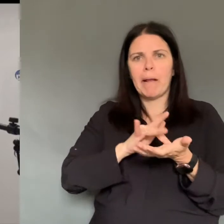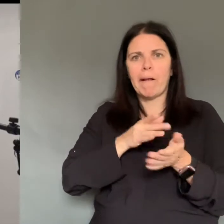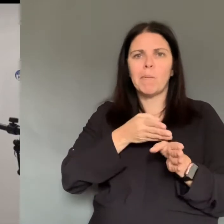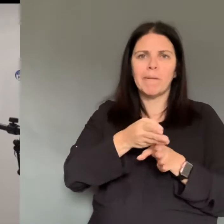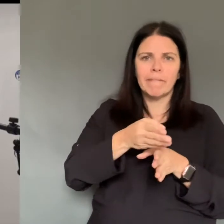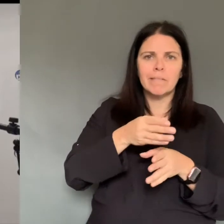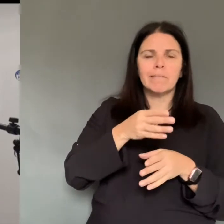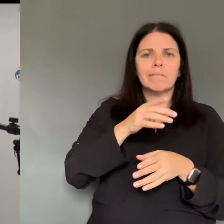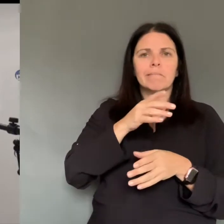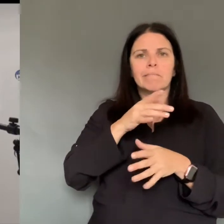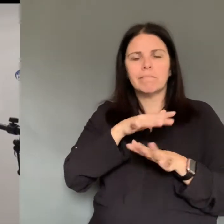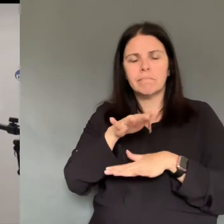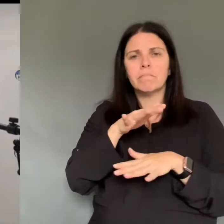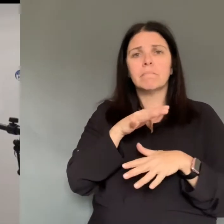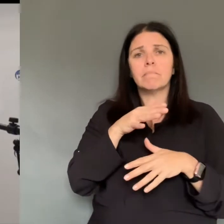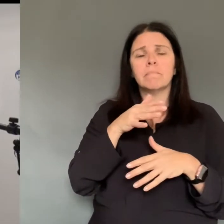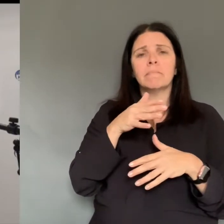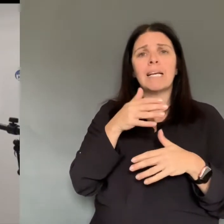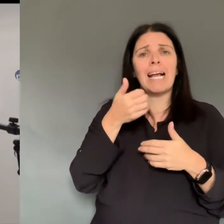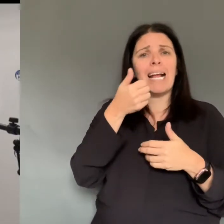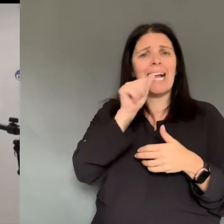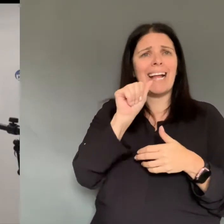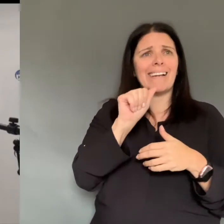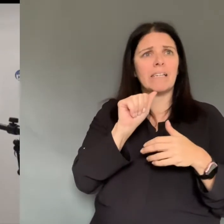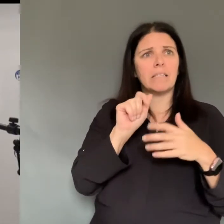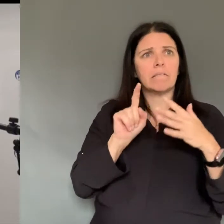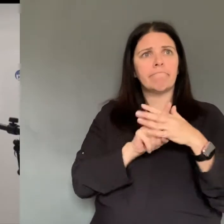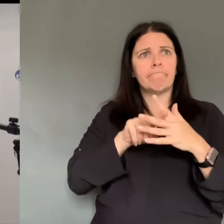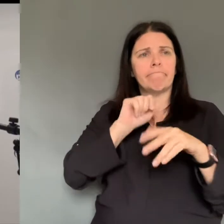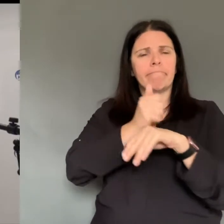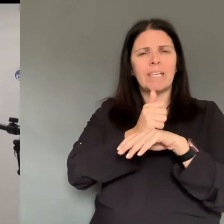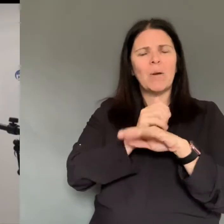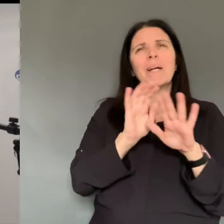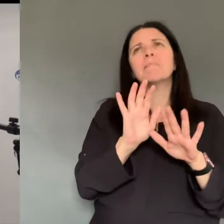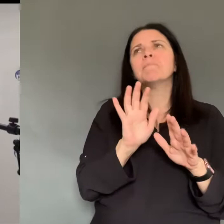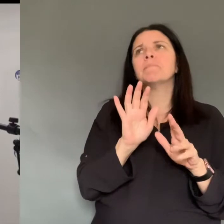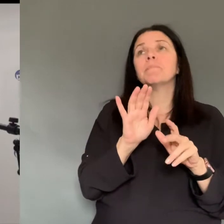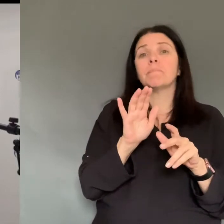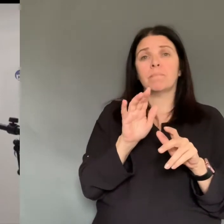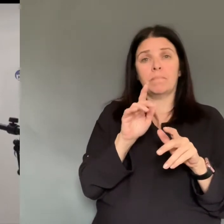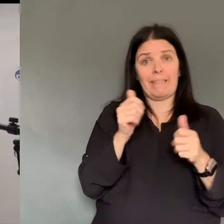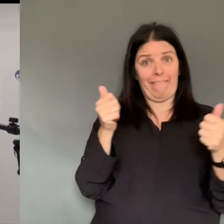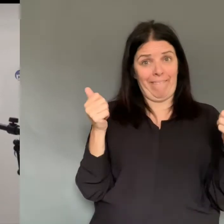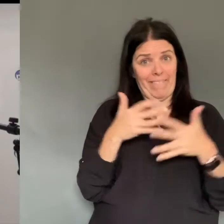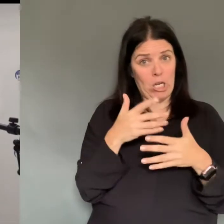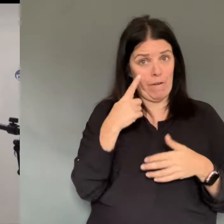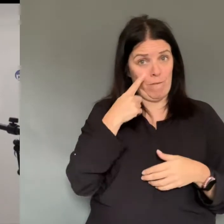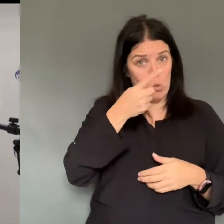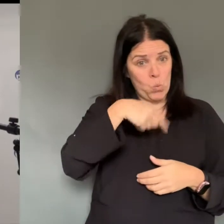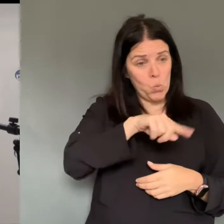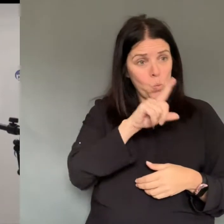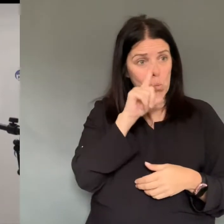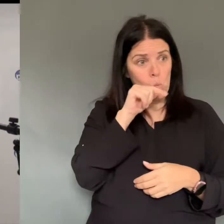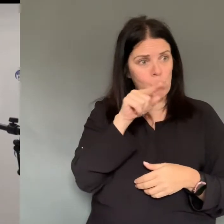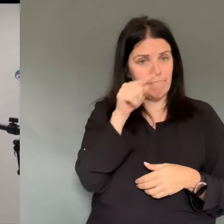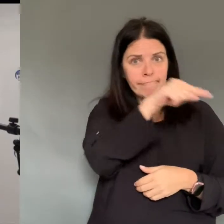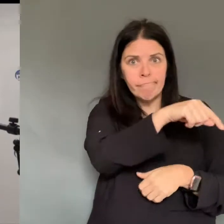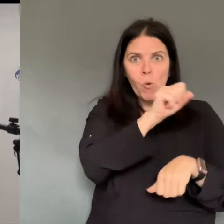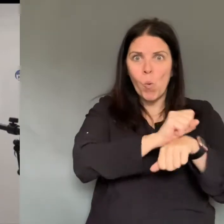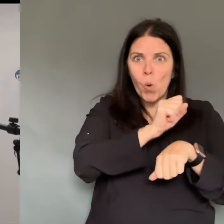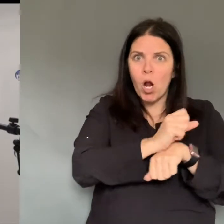be done to limit that. We recognize that our healthcare workers are really professionals,